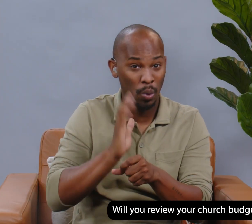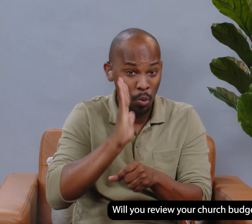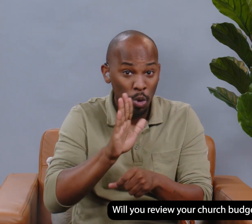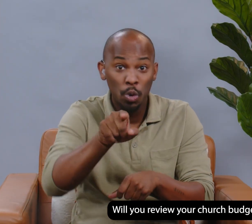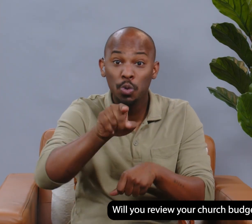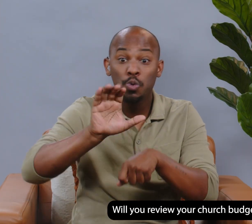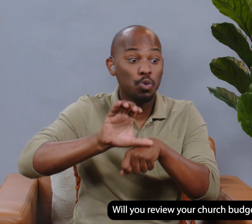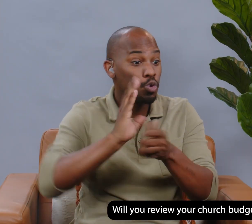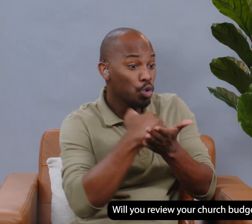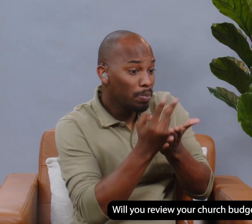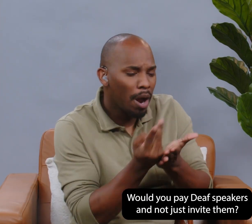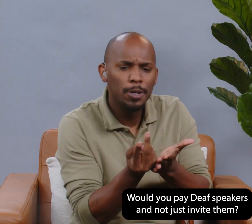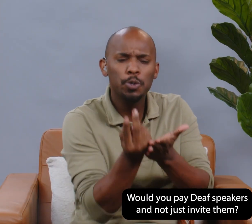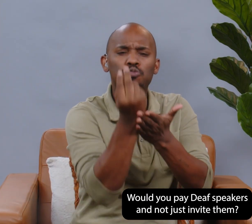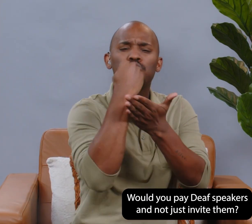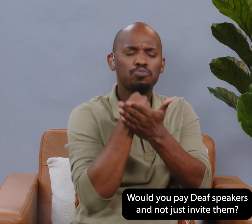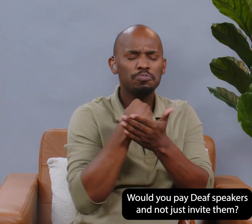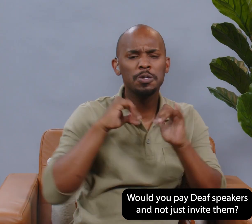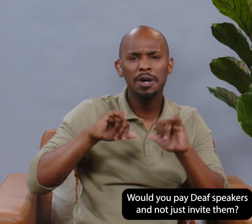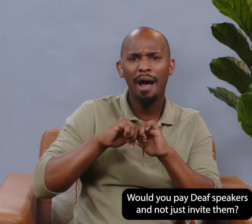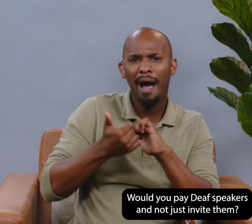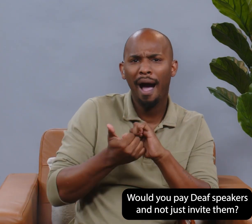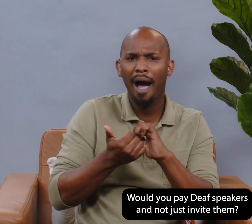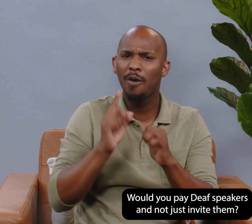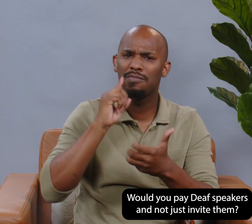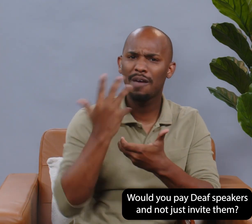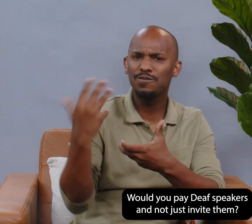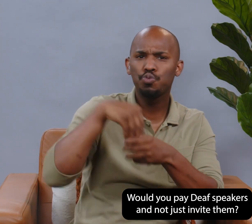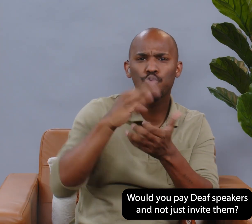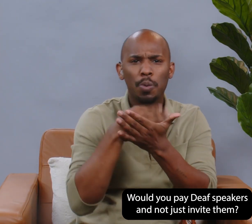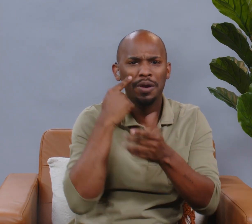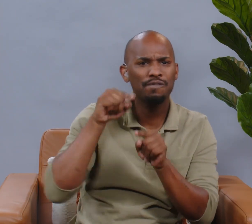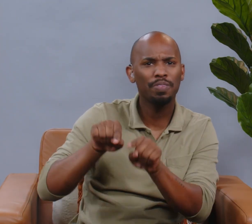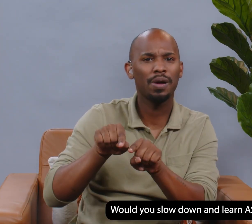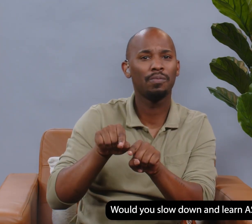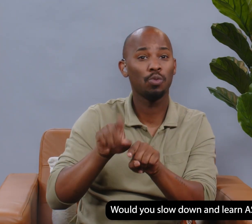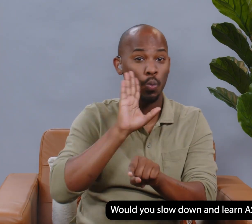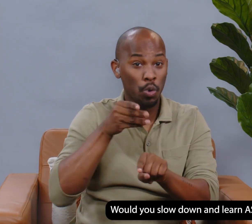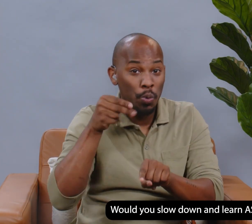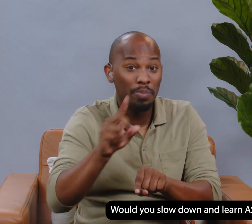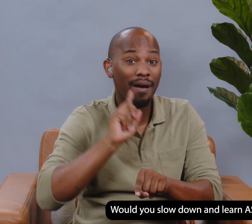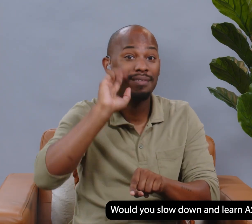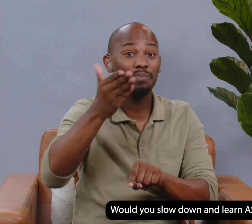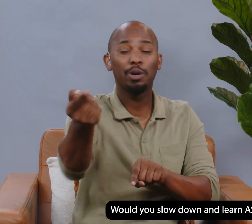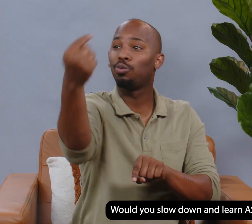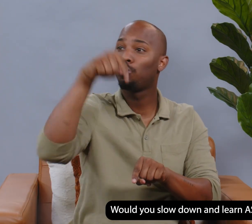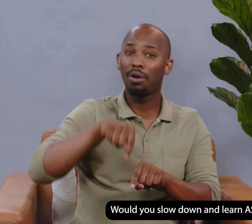review your church budget? Will you pay deaf speakers and not just invite them? Will you slow down and learn